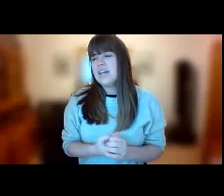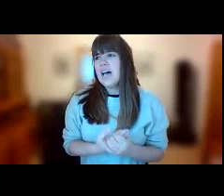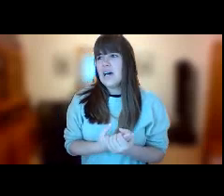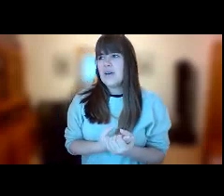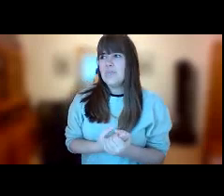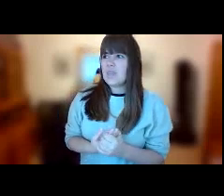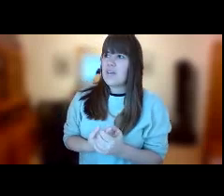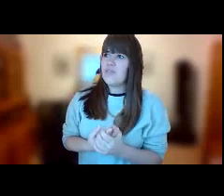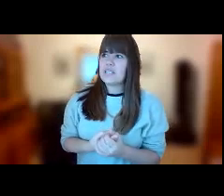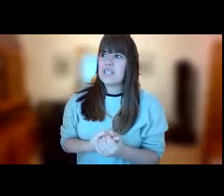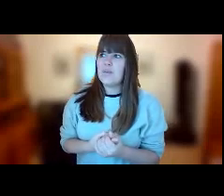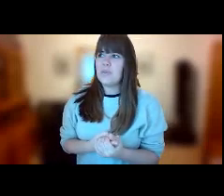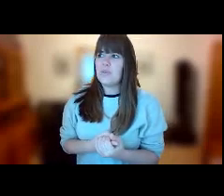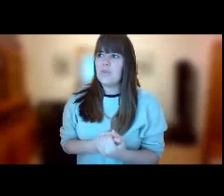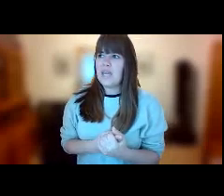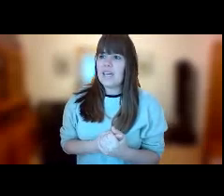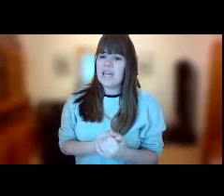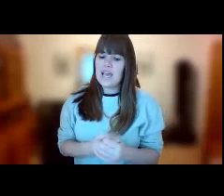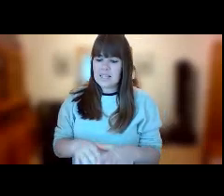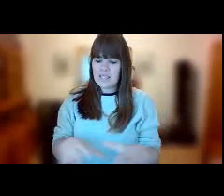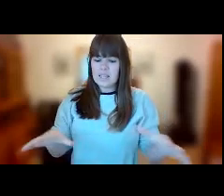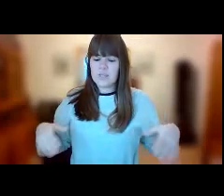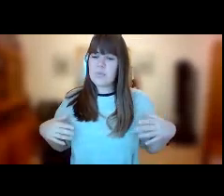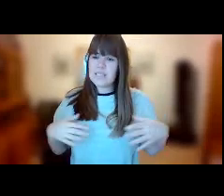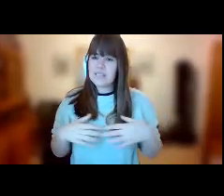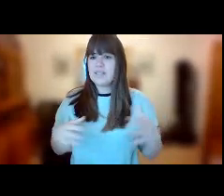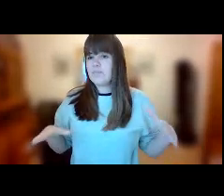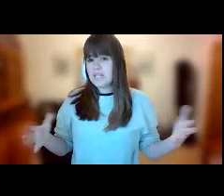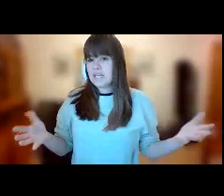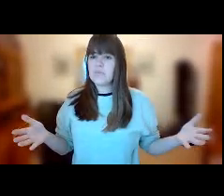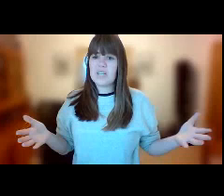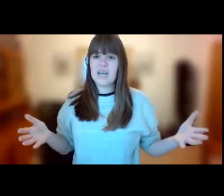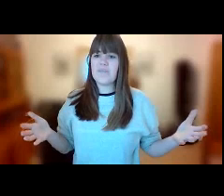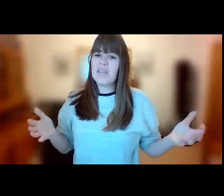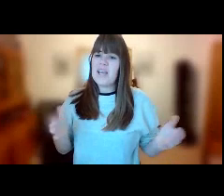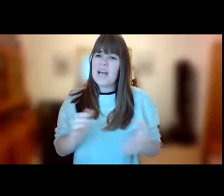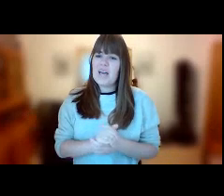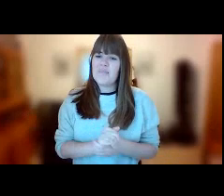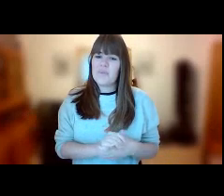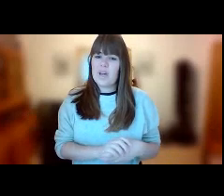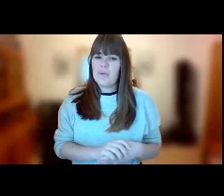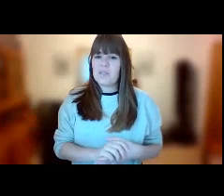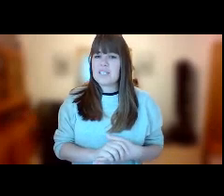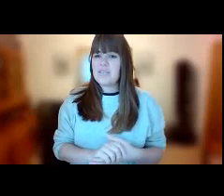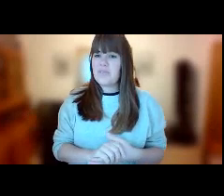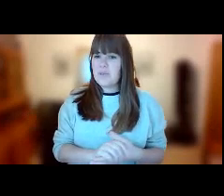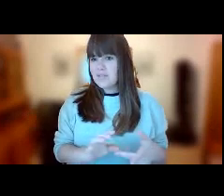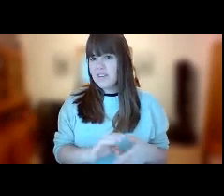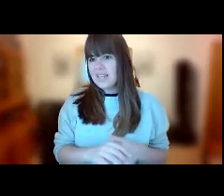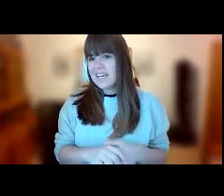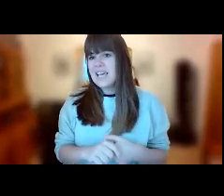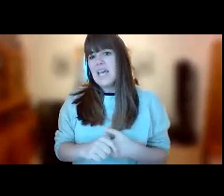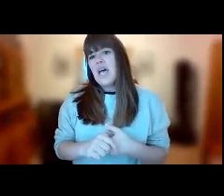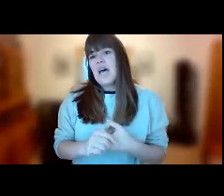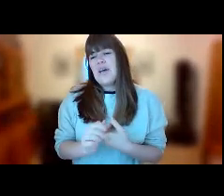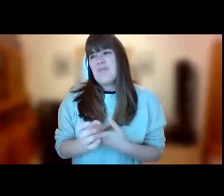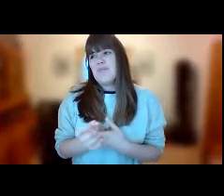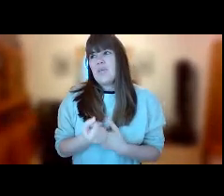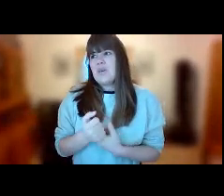So for example, we had a set swim time where it was females